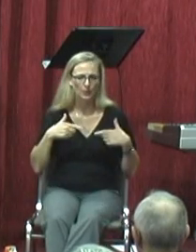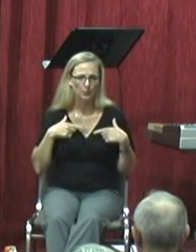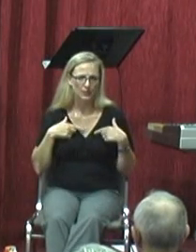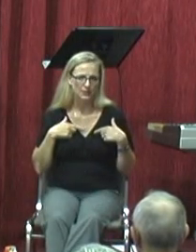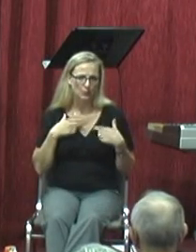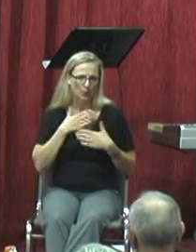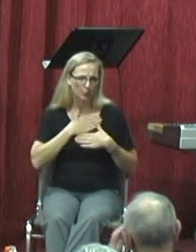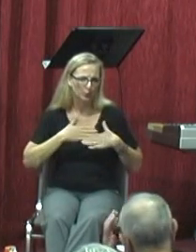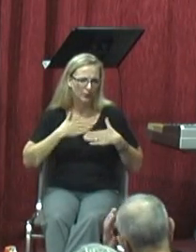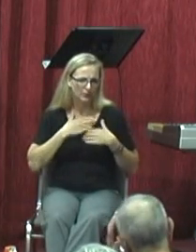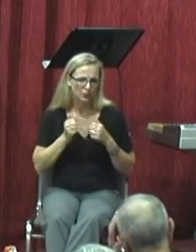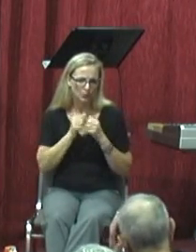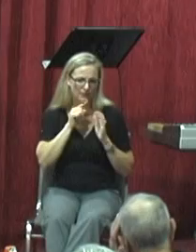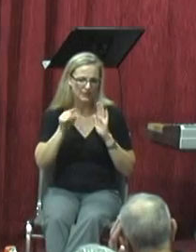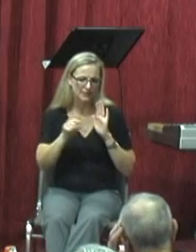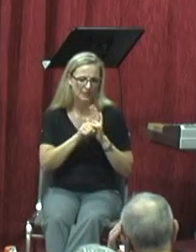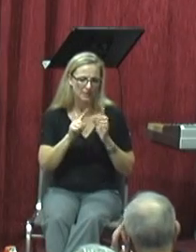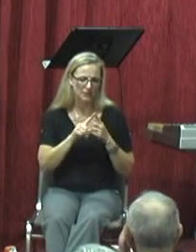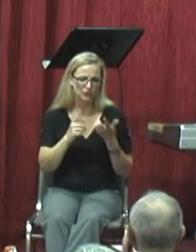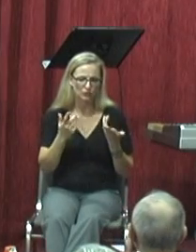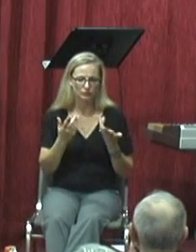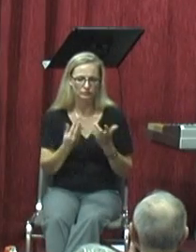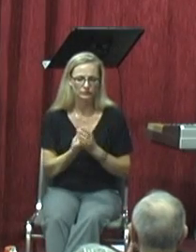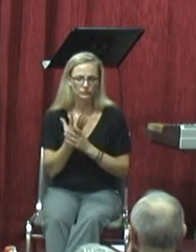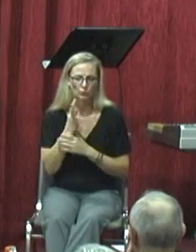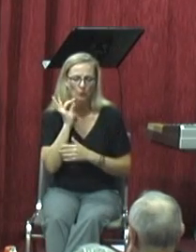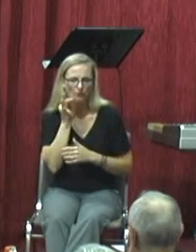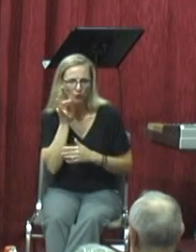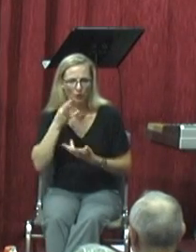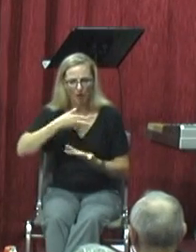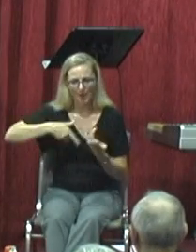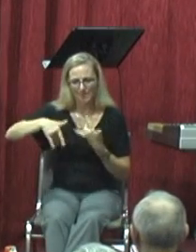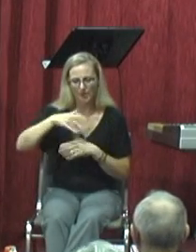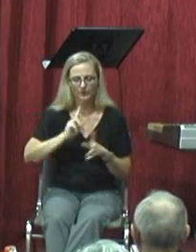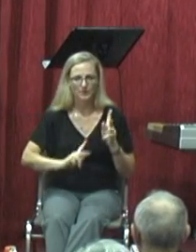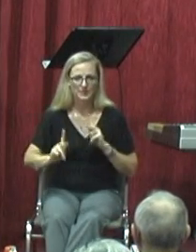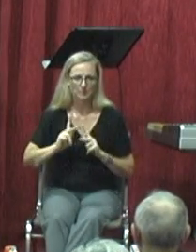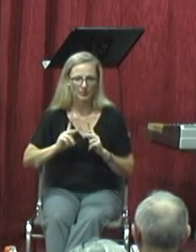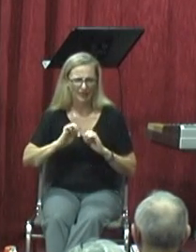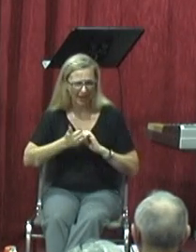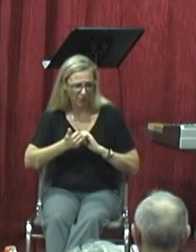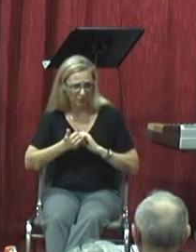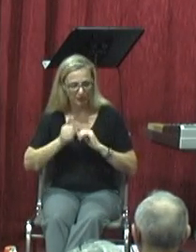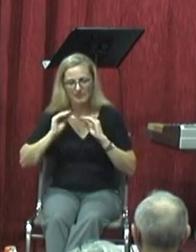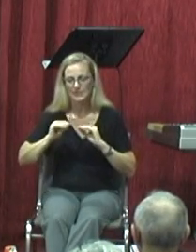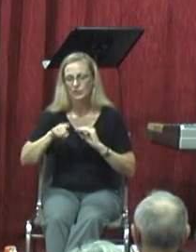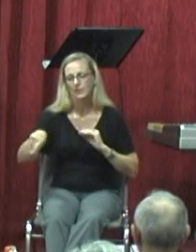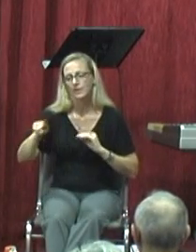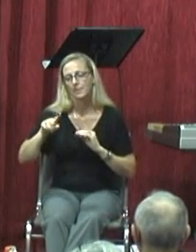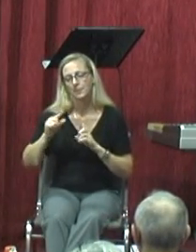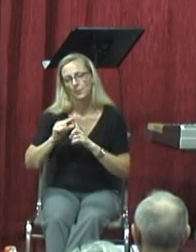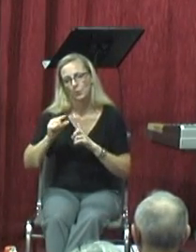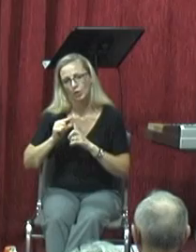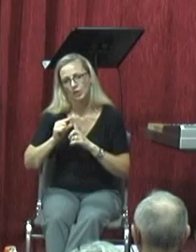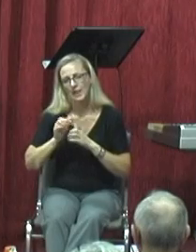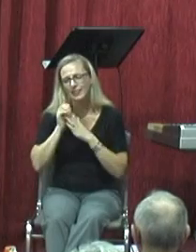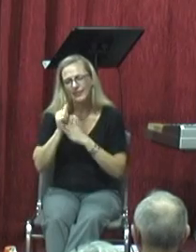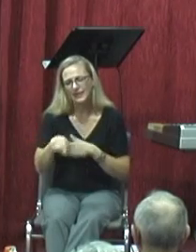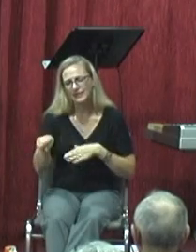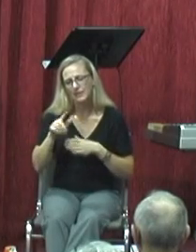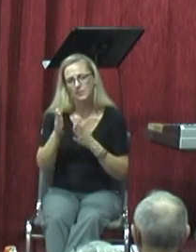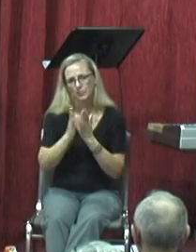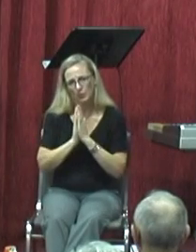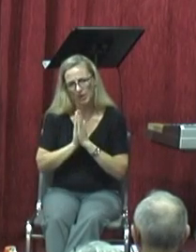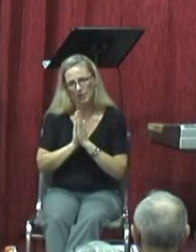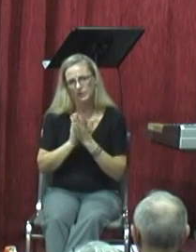privileged with the assignment to bear fruit among the people by teaching them the word, by leading them in prayer, by leading them in worship, to